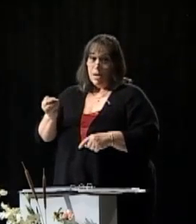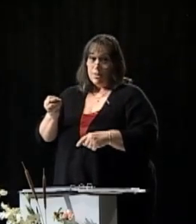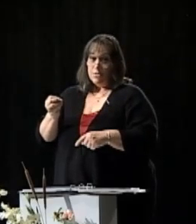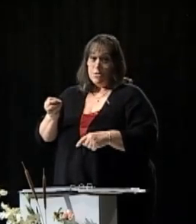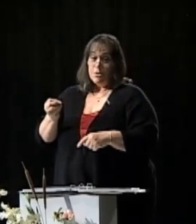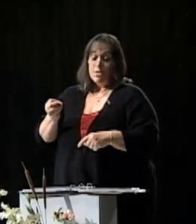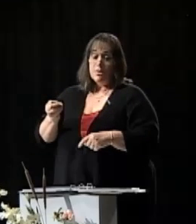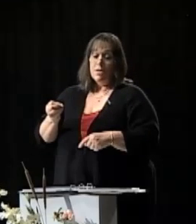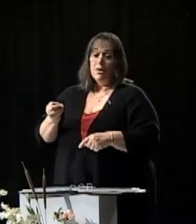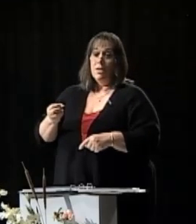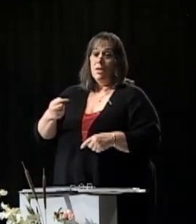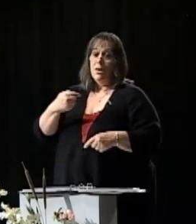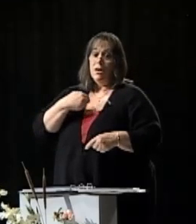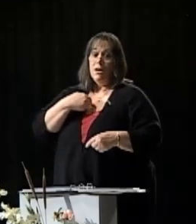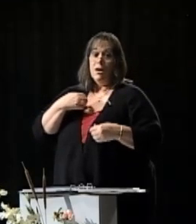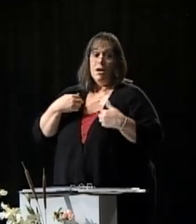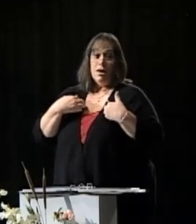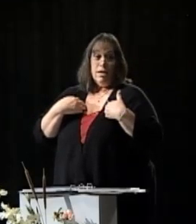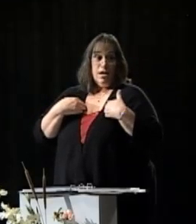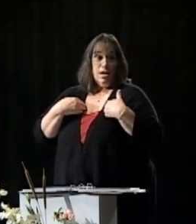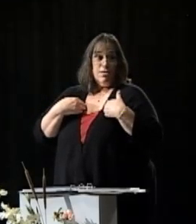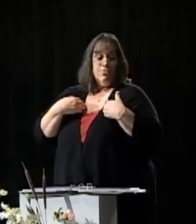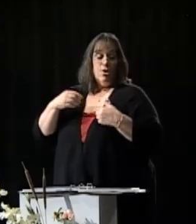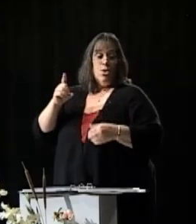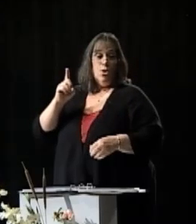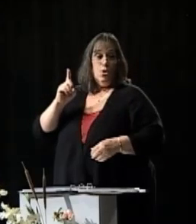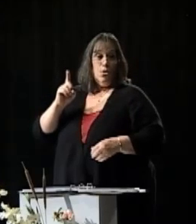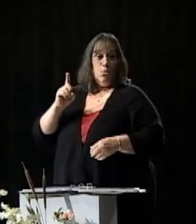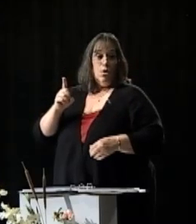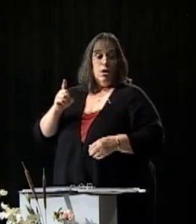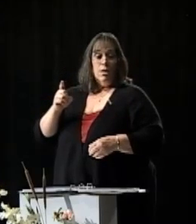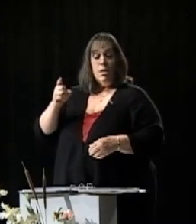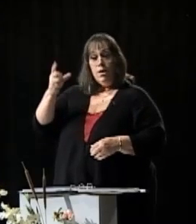And I have 1